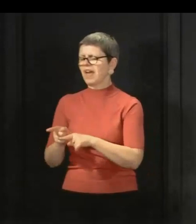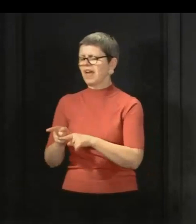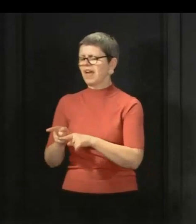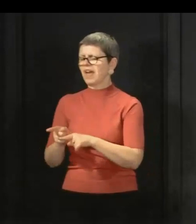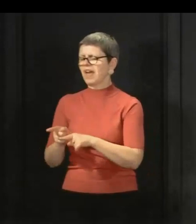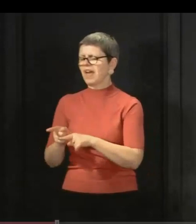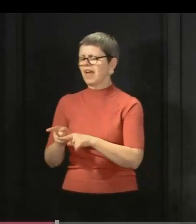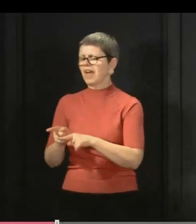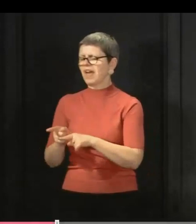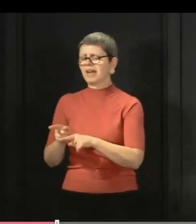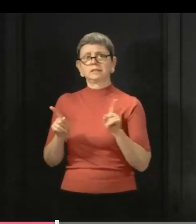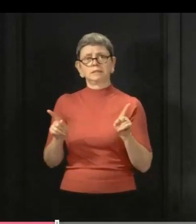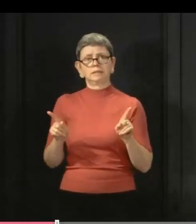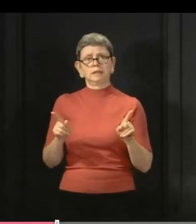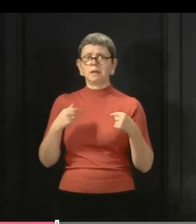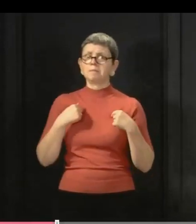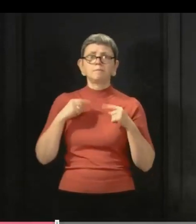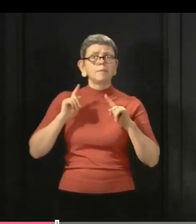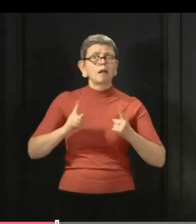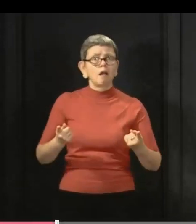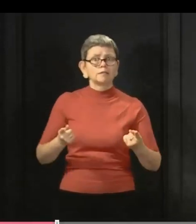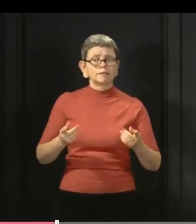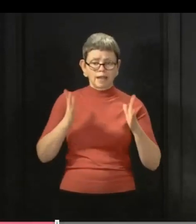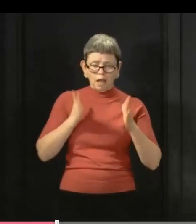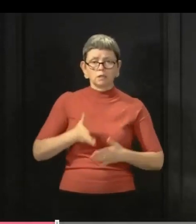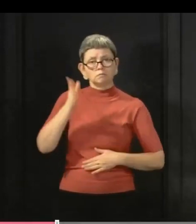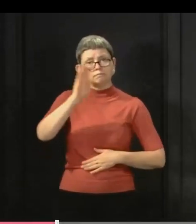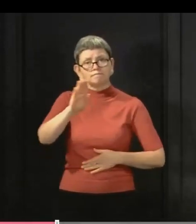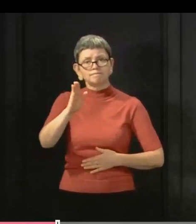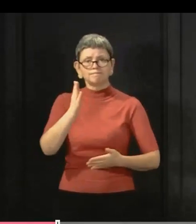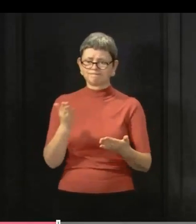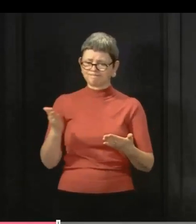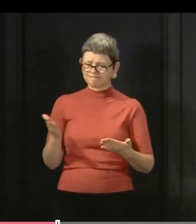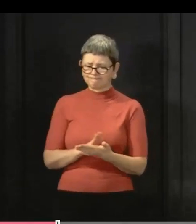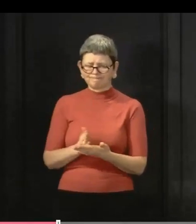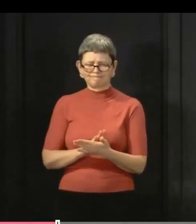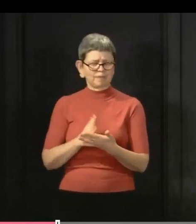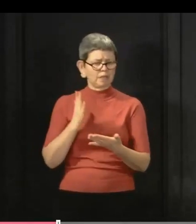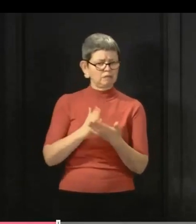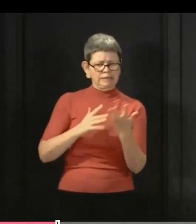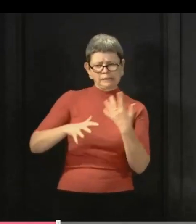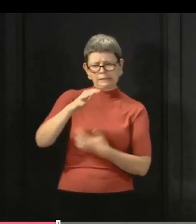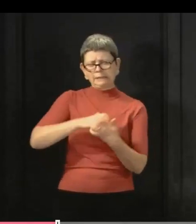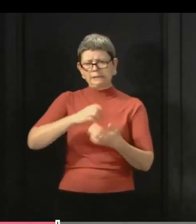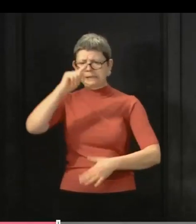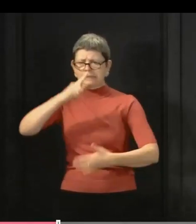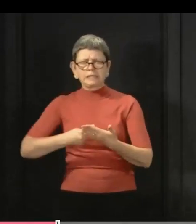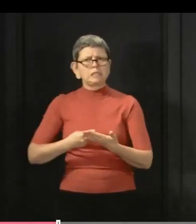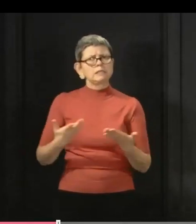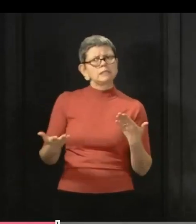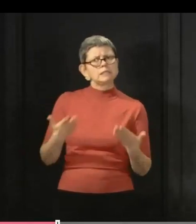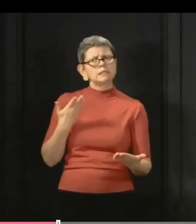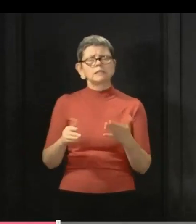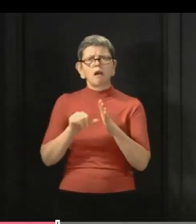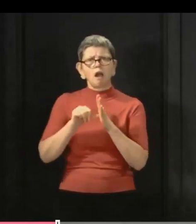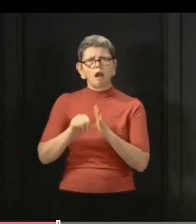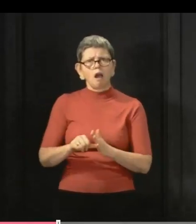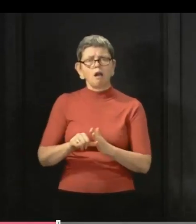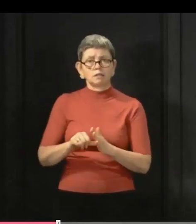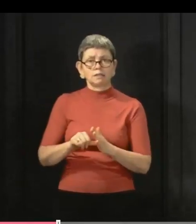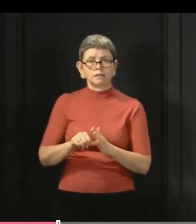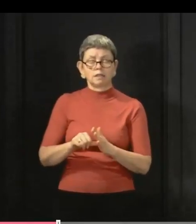I'm being frank. uncertainties and the complexities of the decisions that lie ahead. Those decisions will make demands